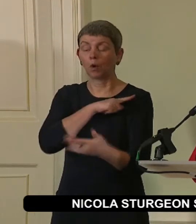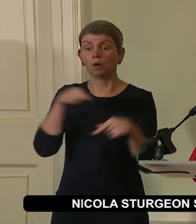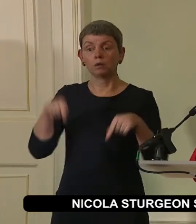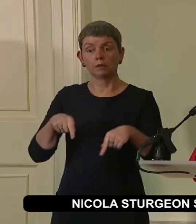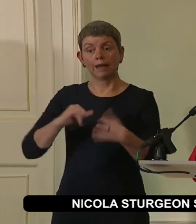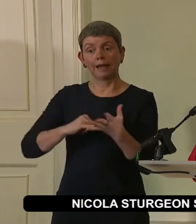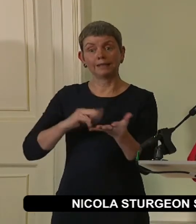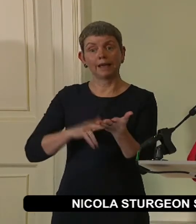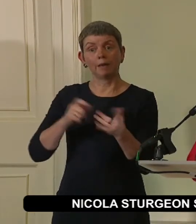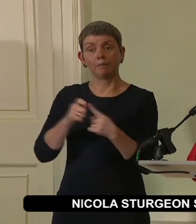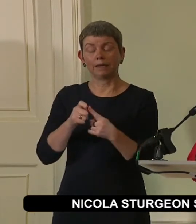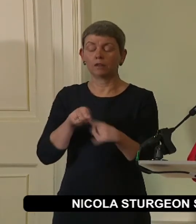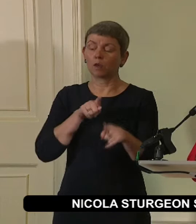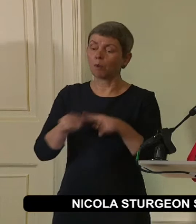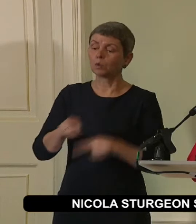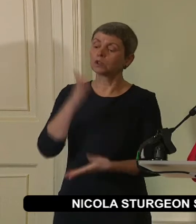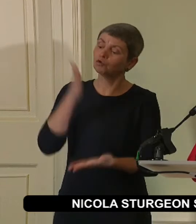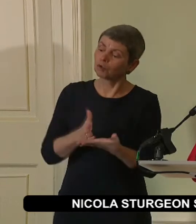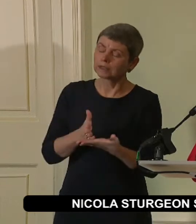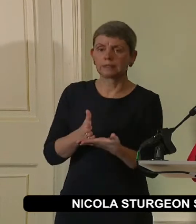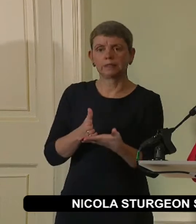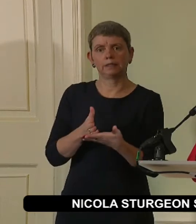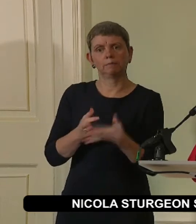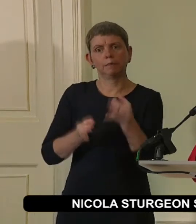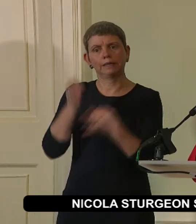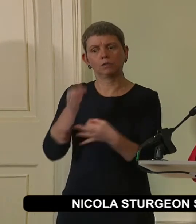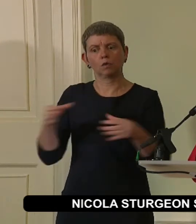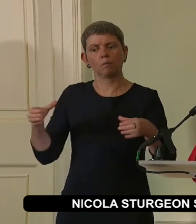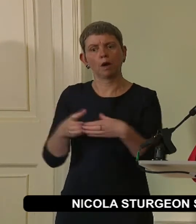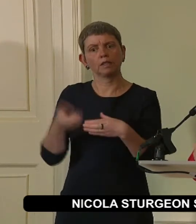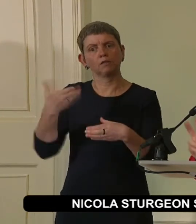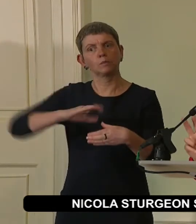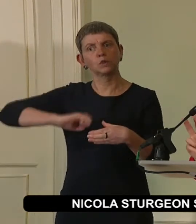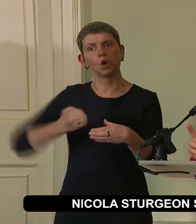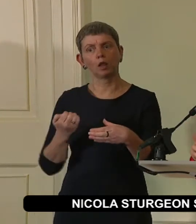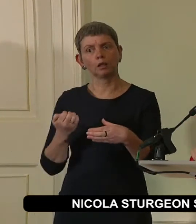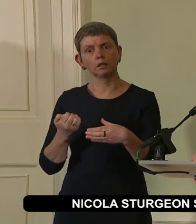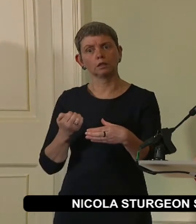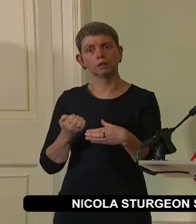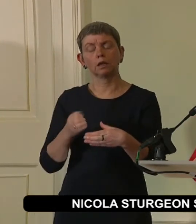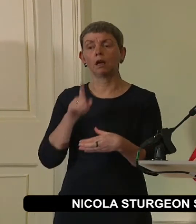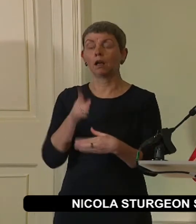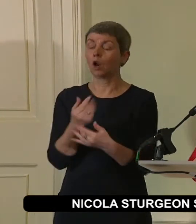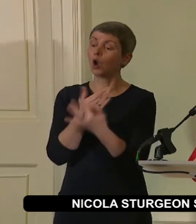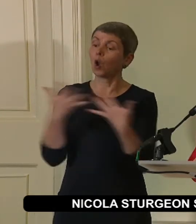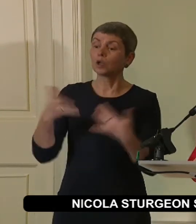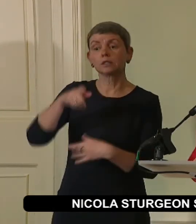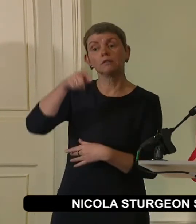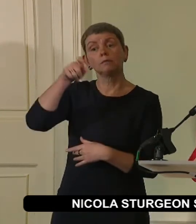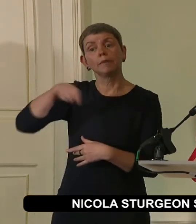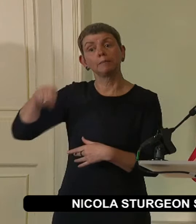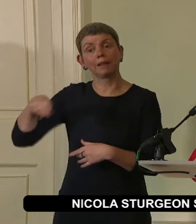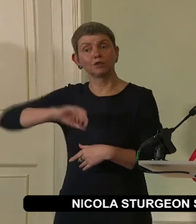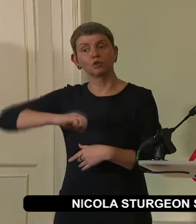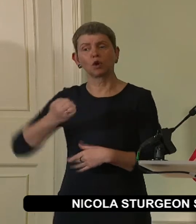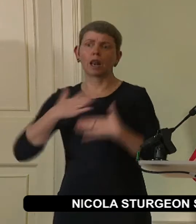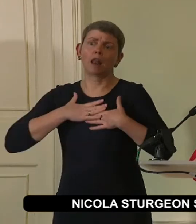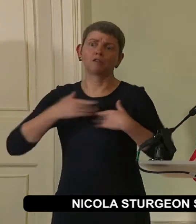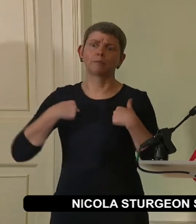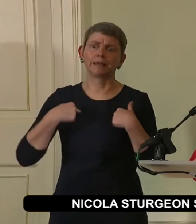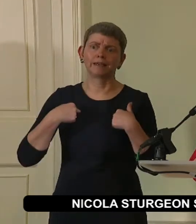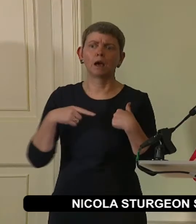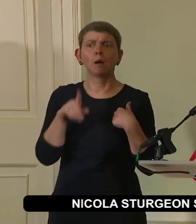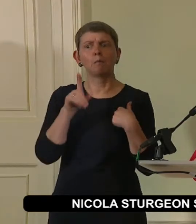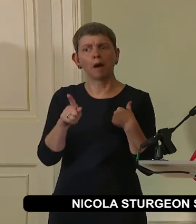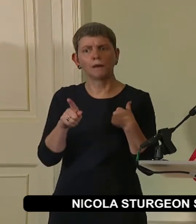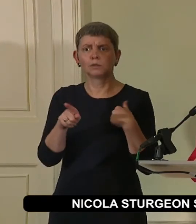party in Scotland. And while for every person in Scotland who loves me, there is another who,